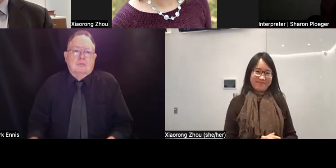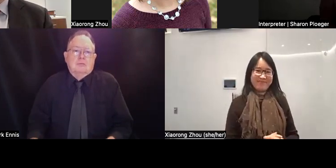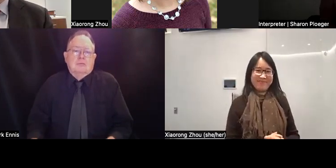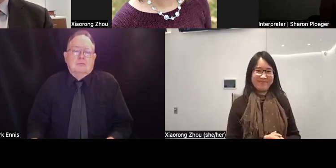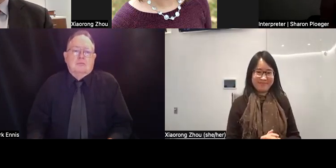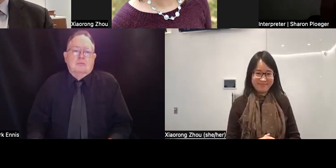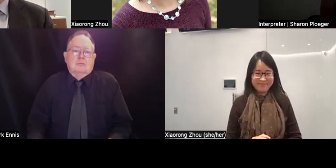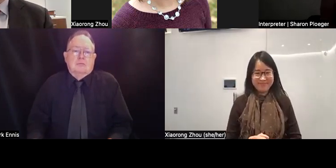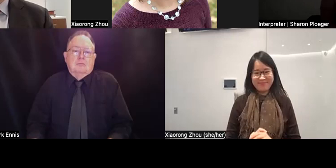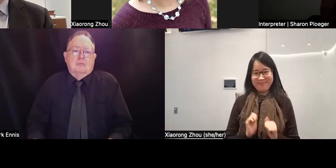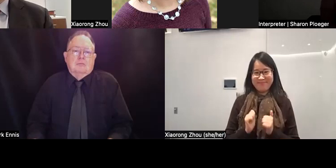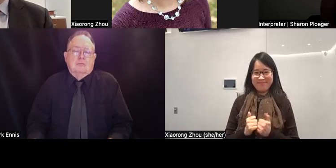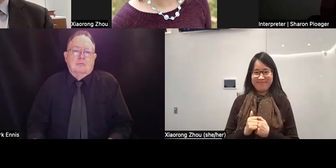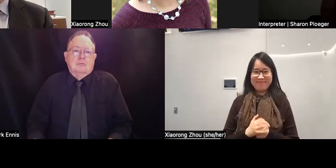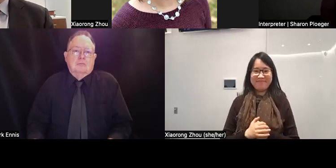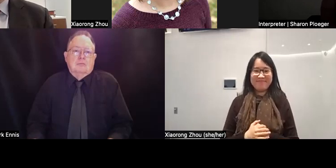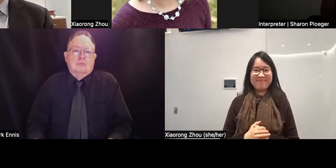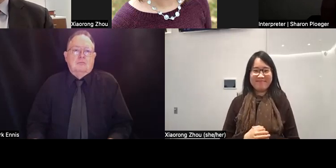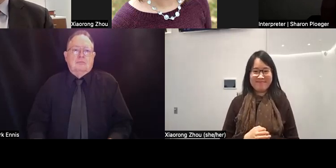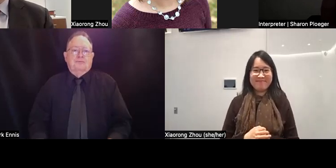and to expand all of the work that we've been doing.